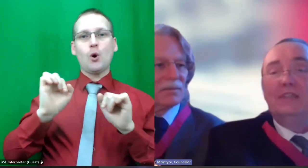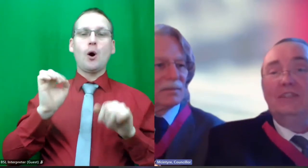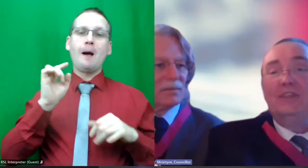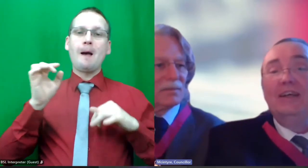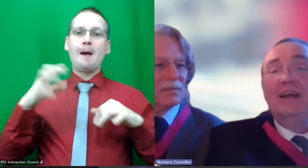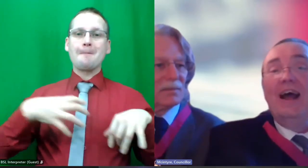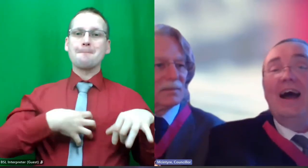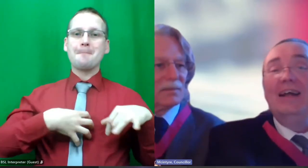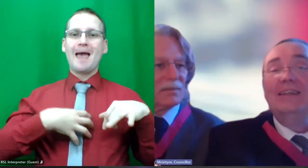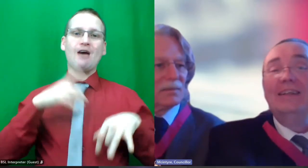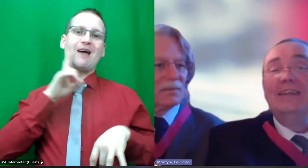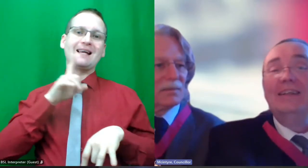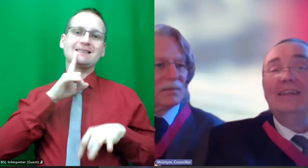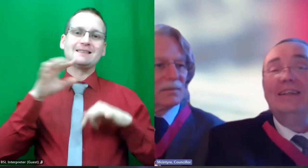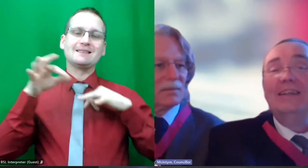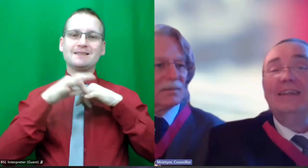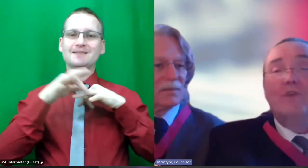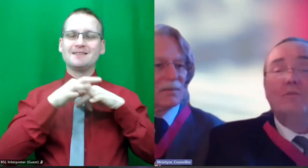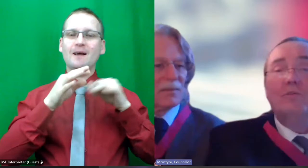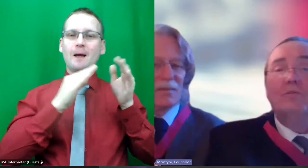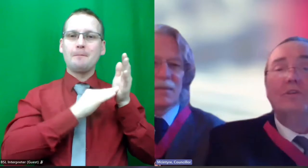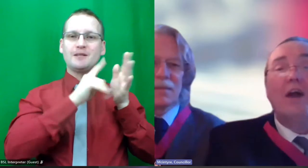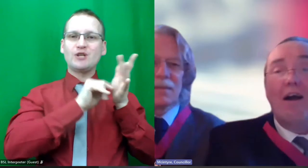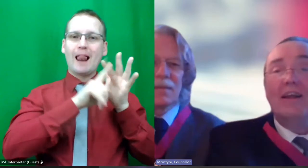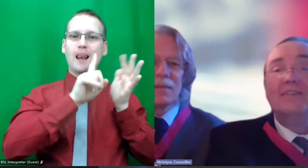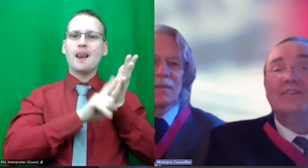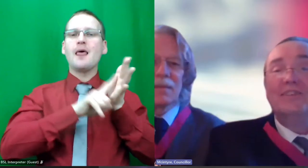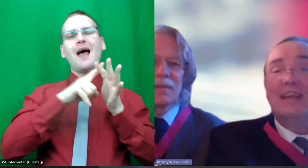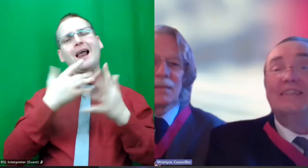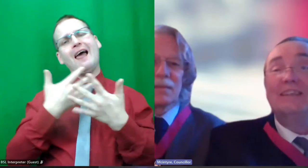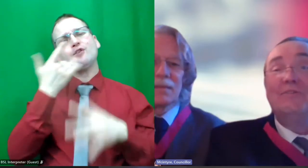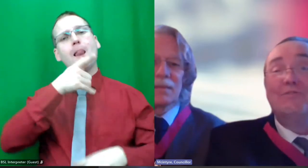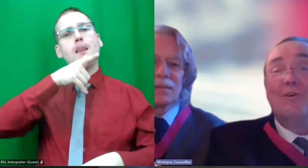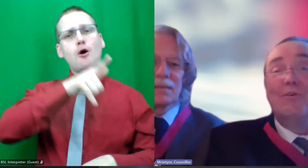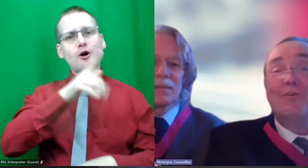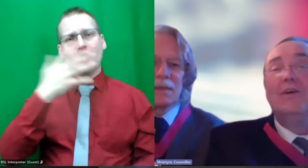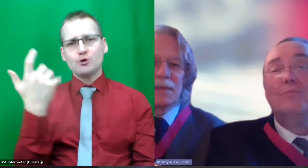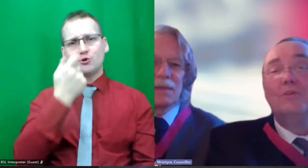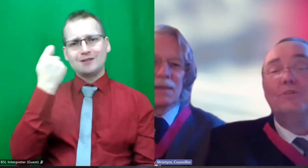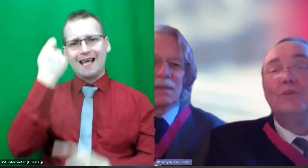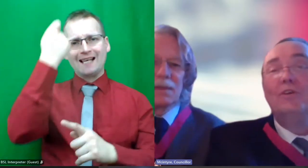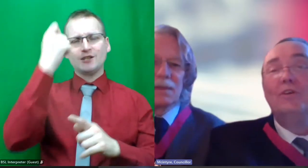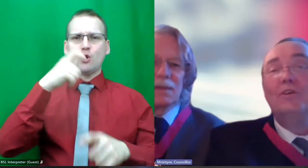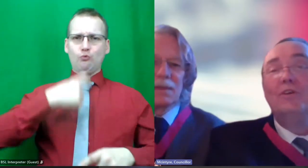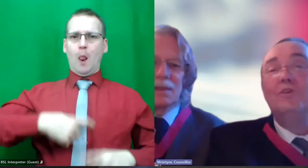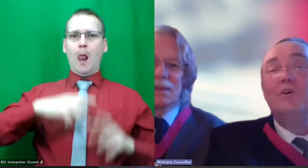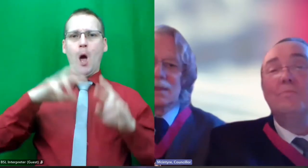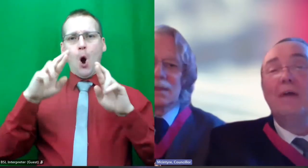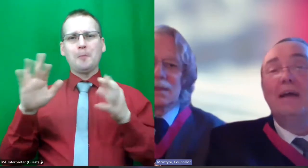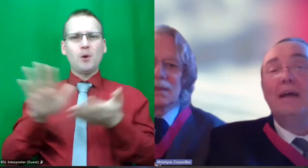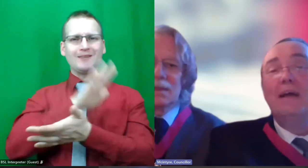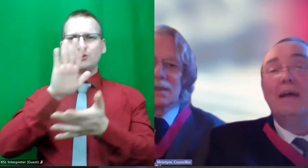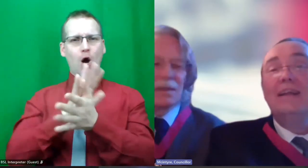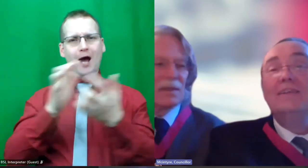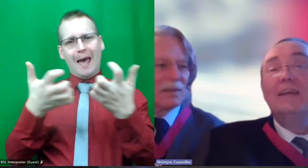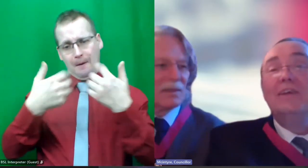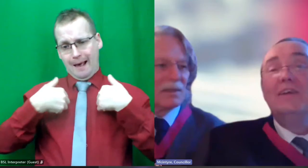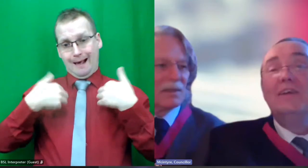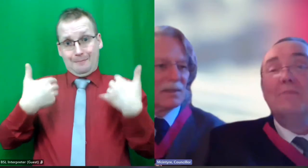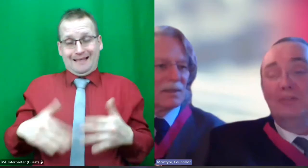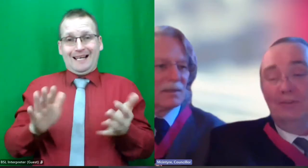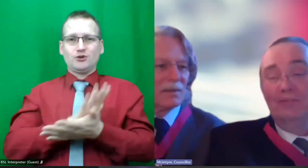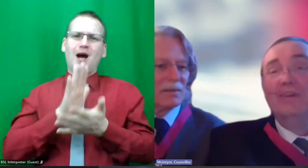for this year. And I wish you every luck and success in your role. And I hope you enjoy it the way I've enjoyed mine. And I